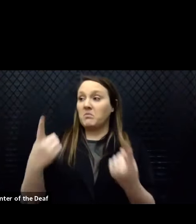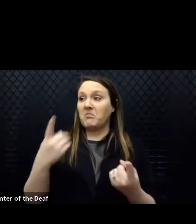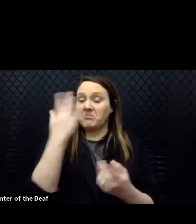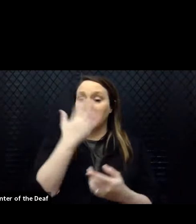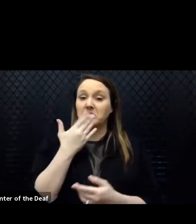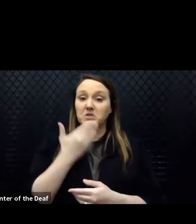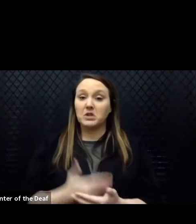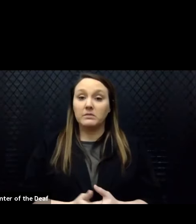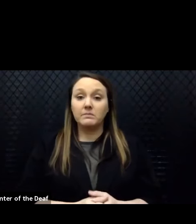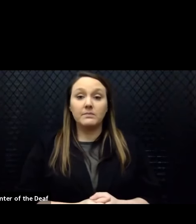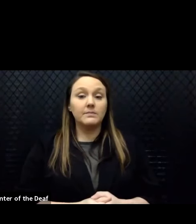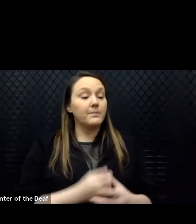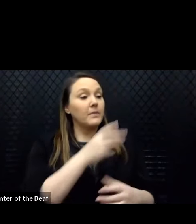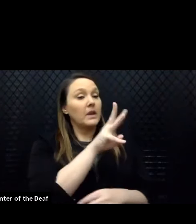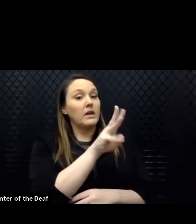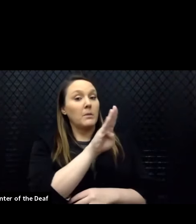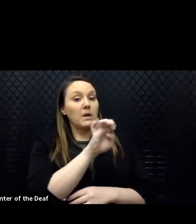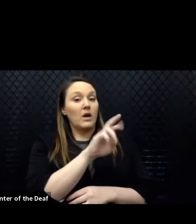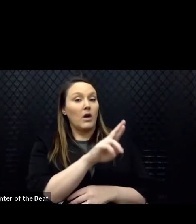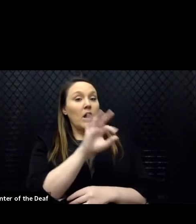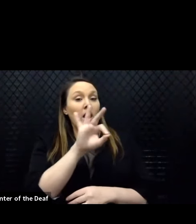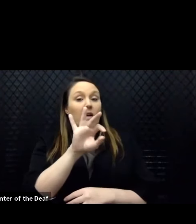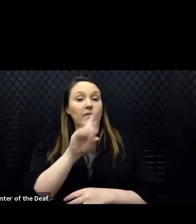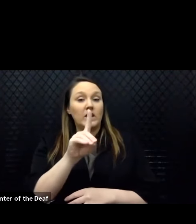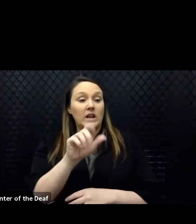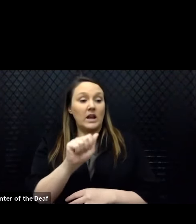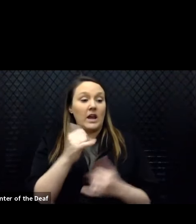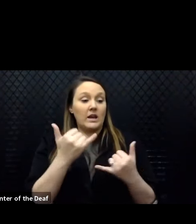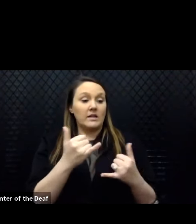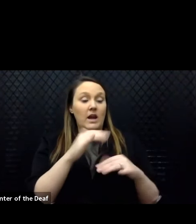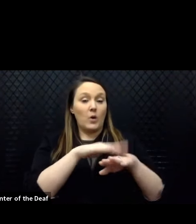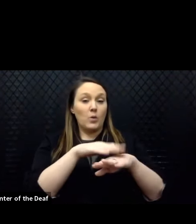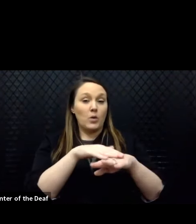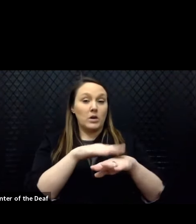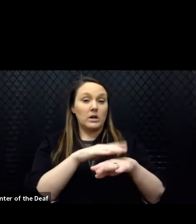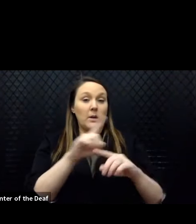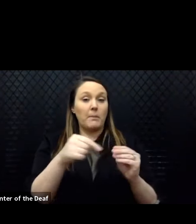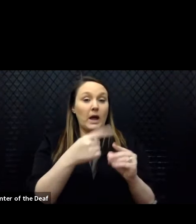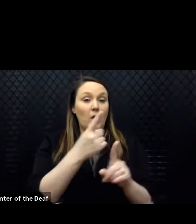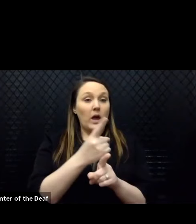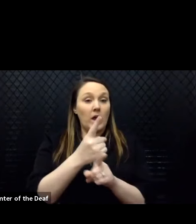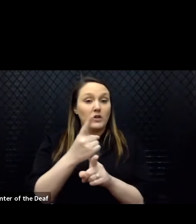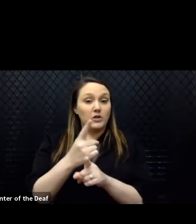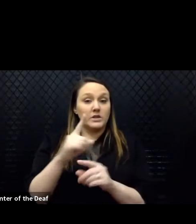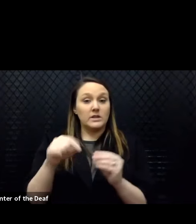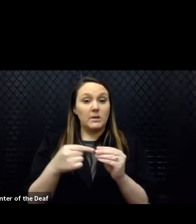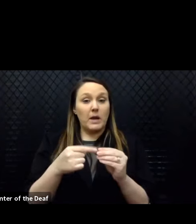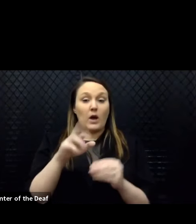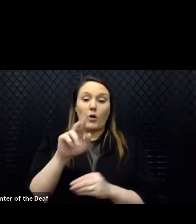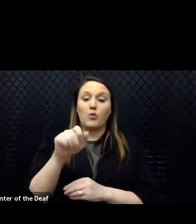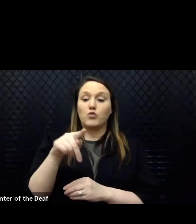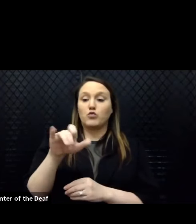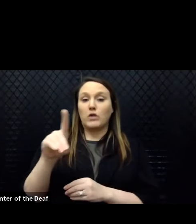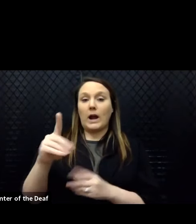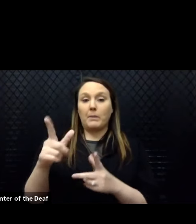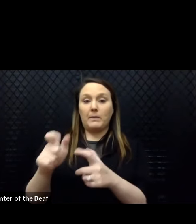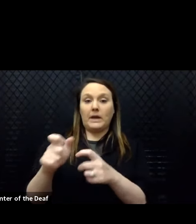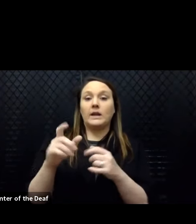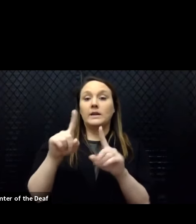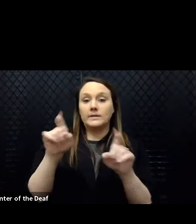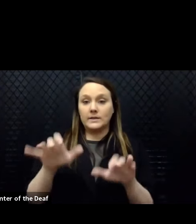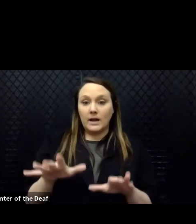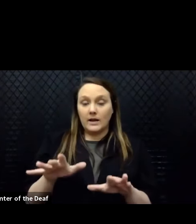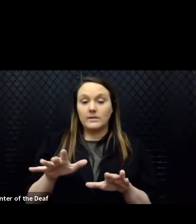From WBIR, the FDA has now issued a caution about the accuracy of the so-called rapid test produced by Abbott, Yes. which